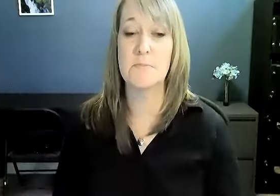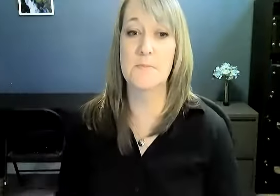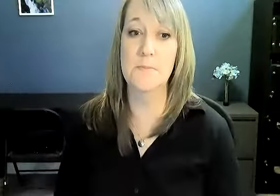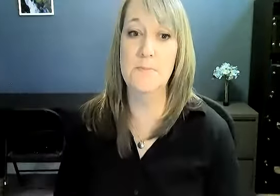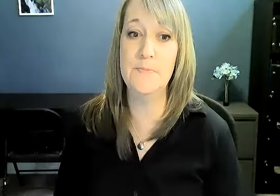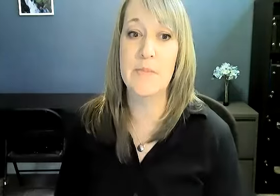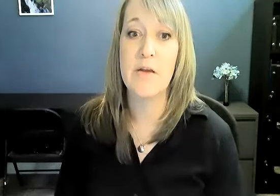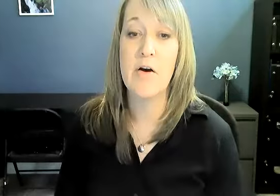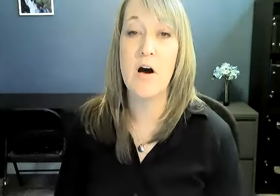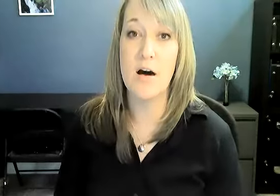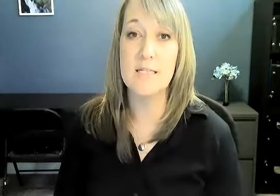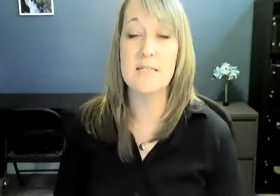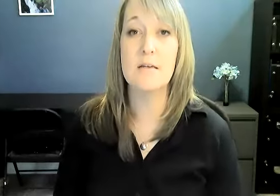kind of cool outside. Hot.